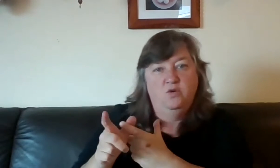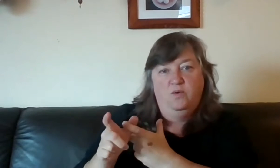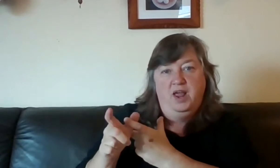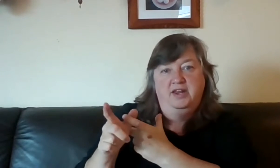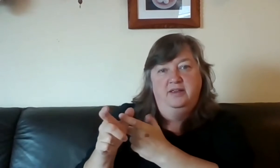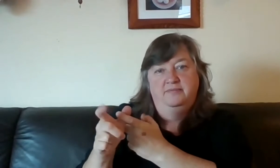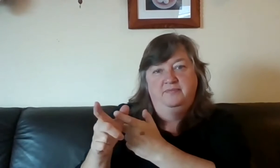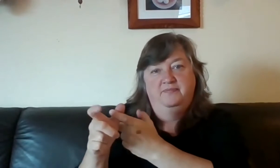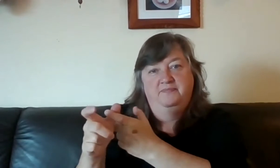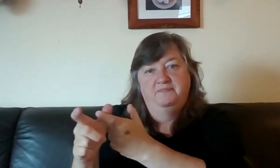Run.